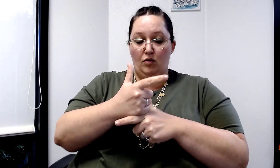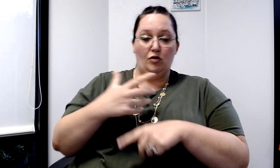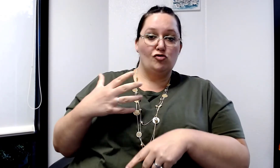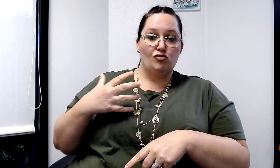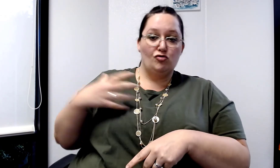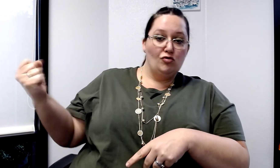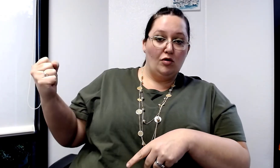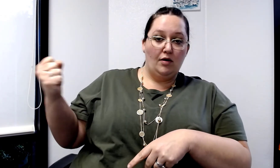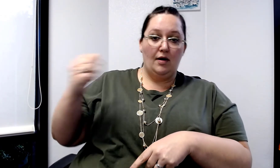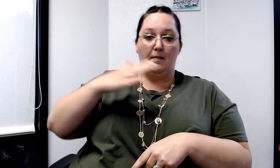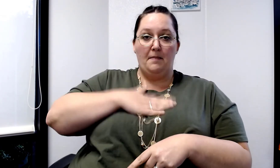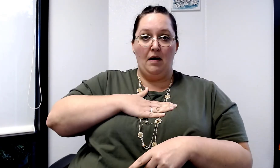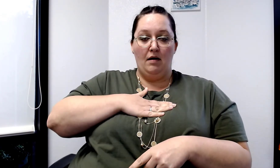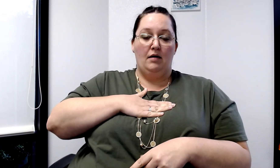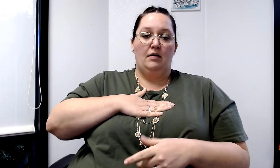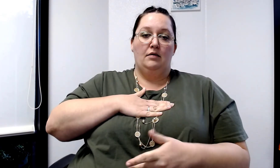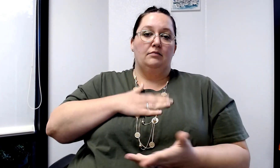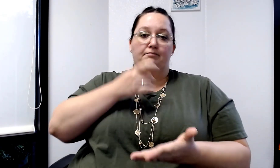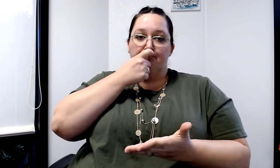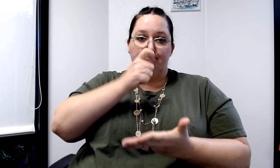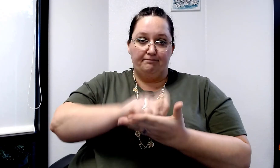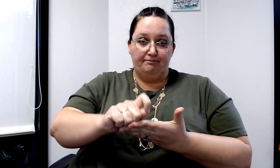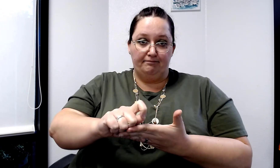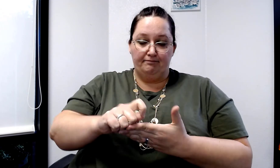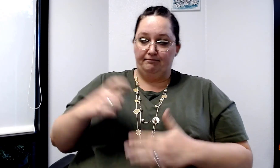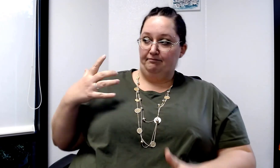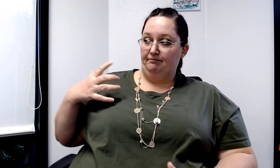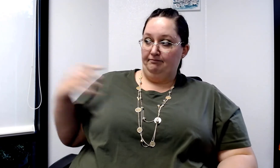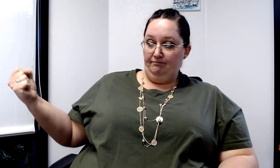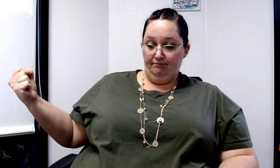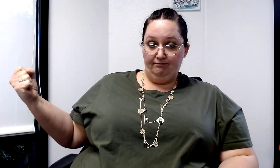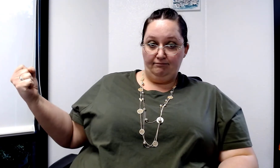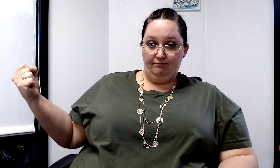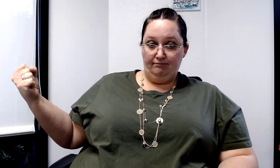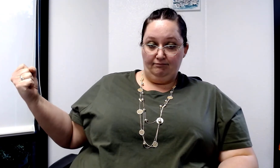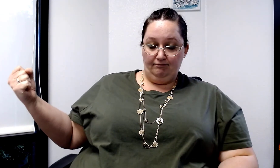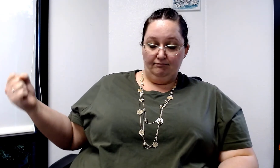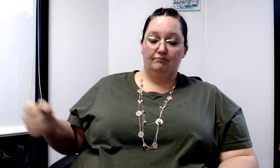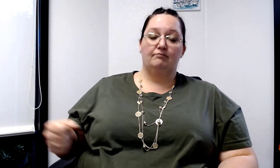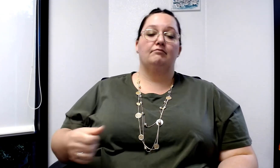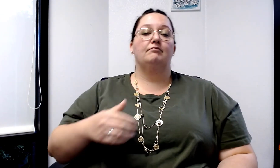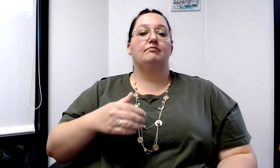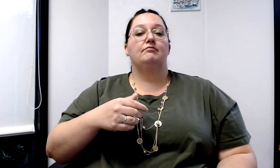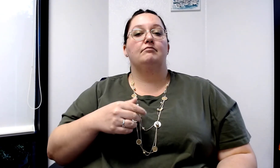So my brother took my phone. My brother took my pencil.